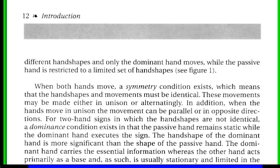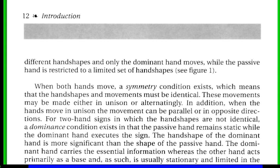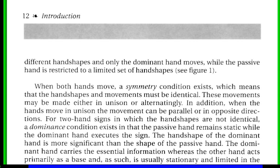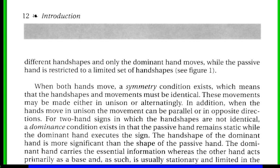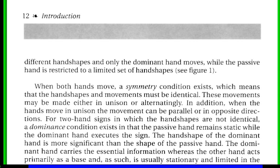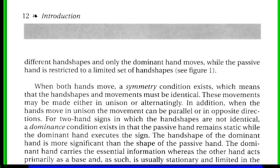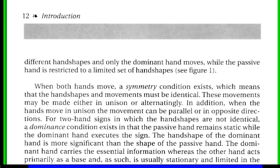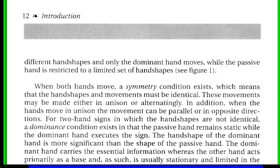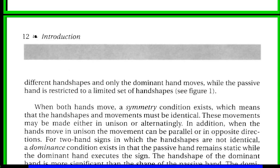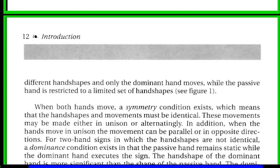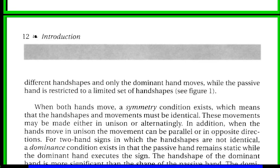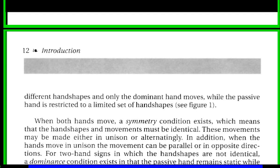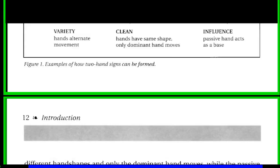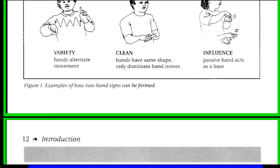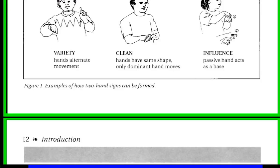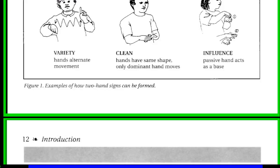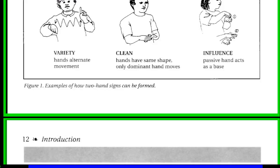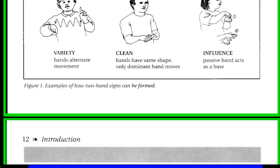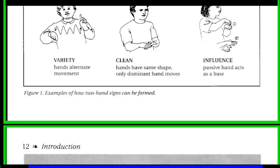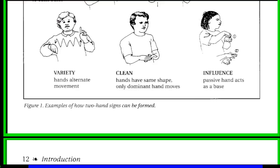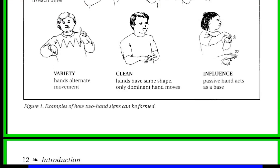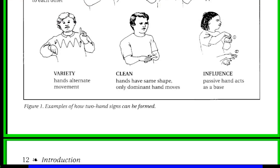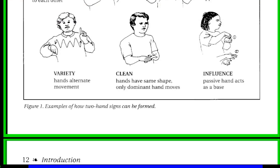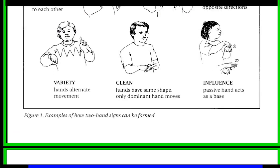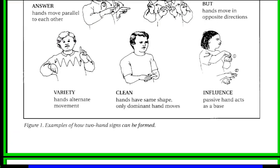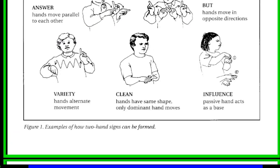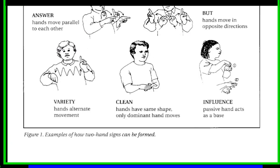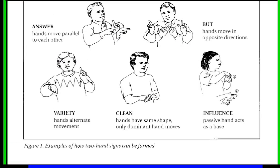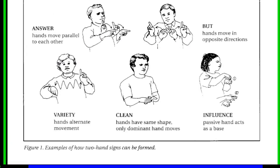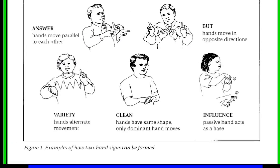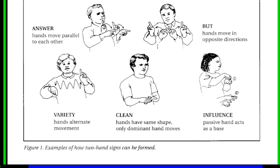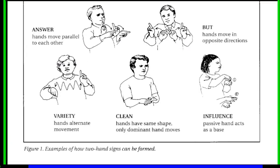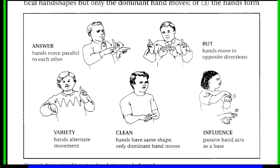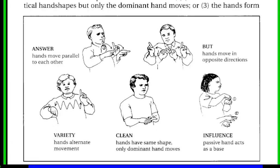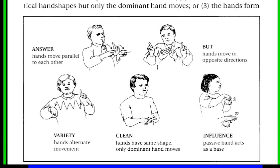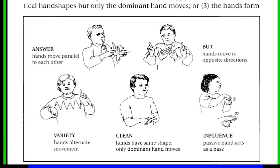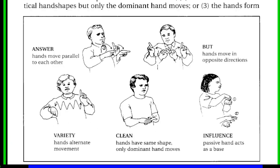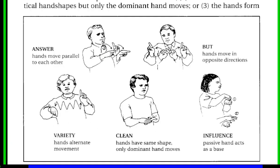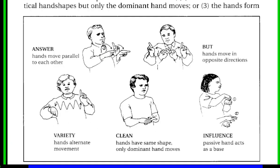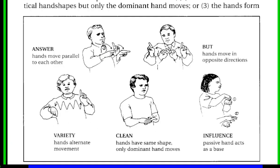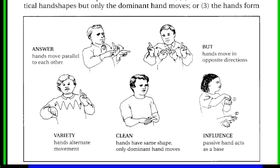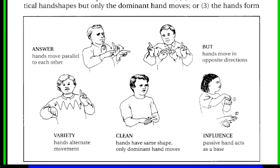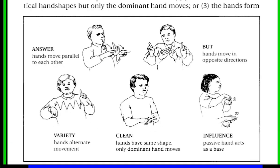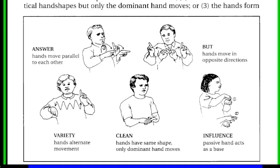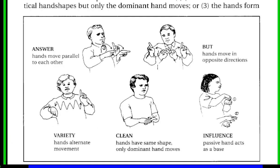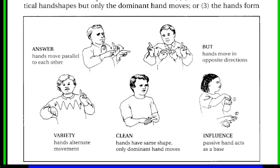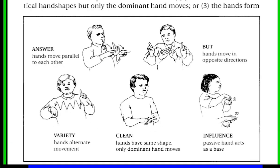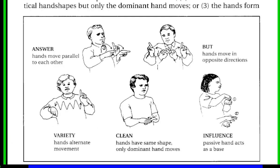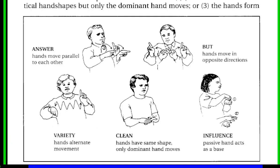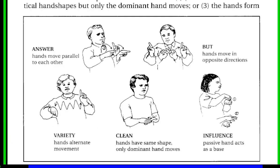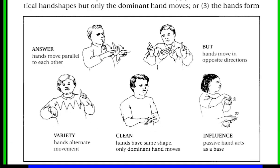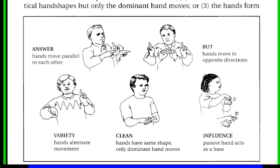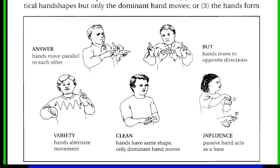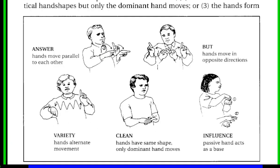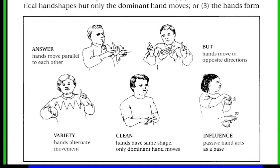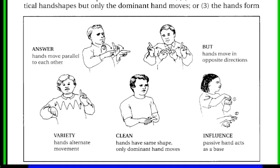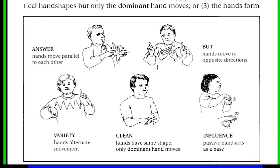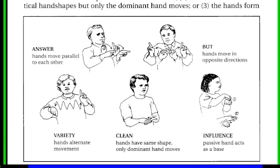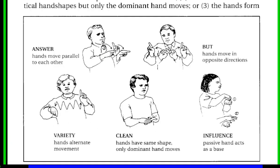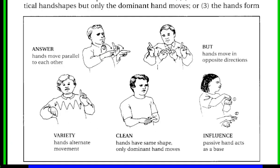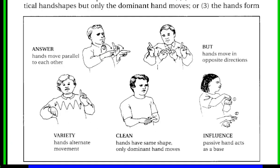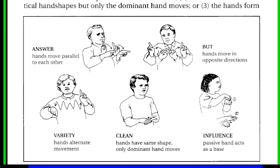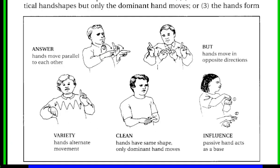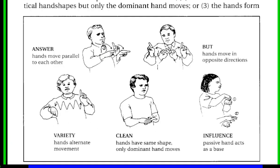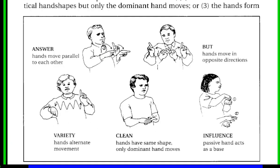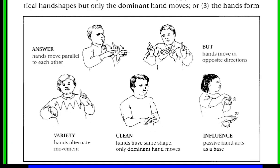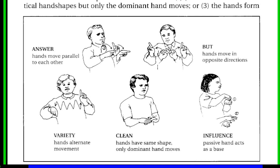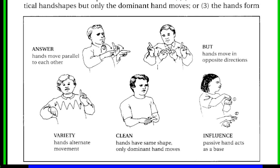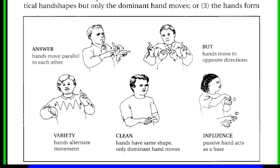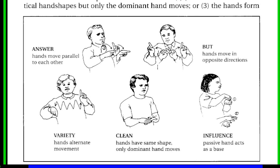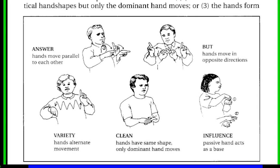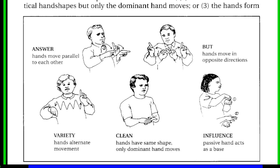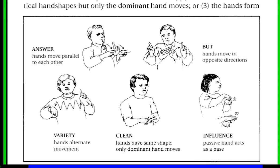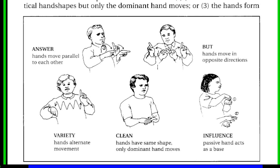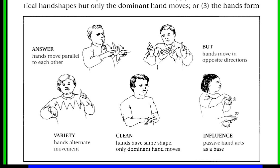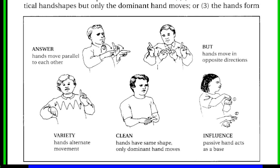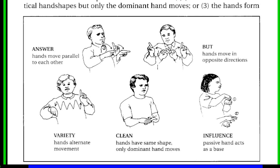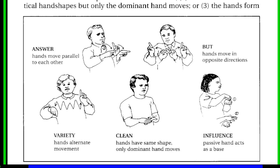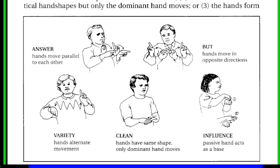three is moving the dominant hand with a little movement of the passive hand. Let's see this picture here.